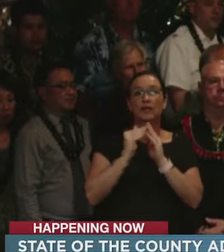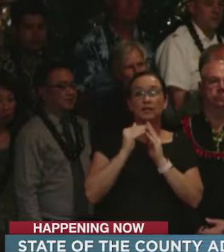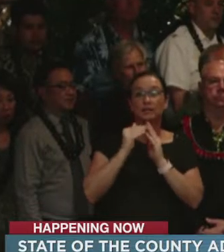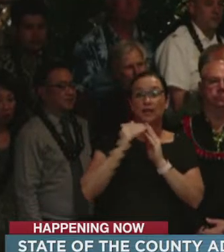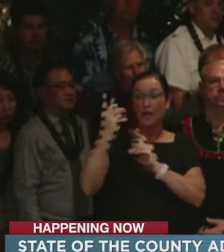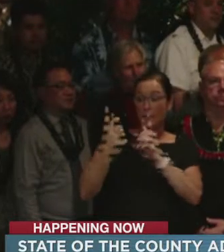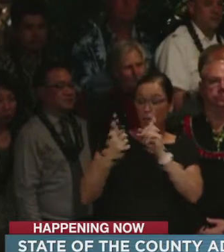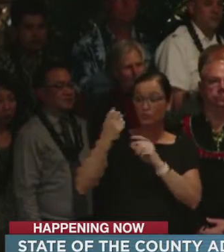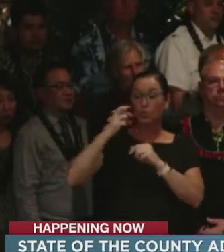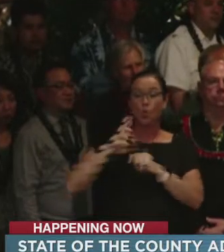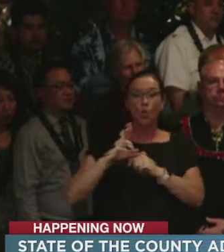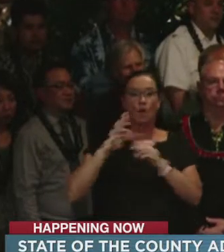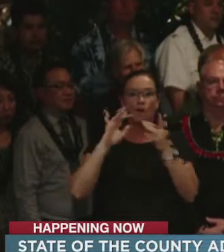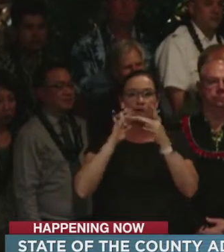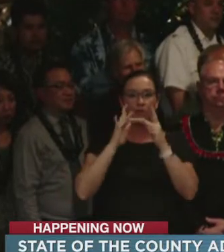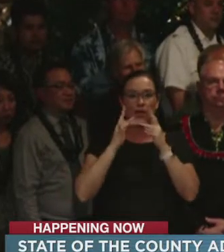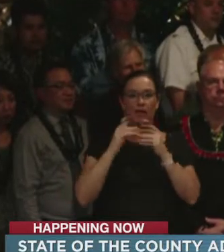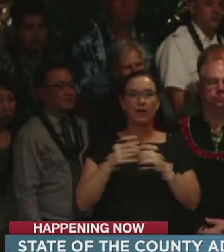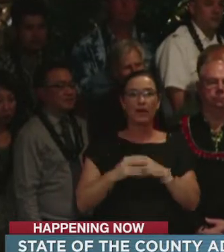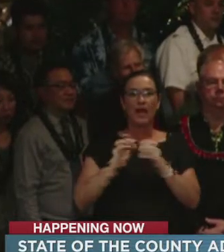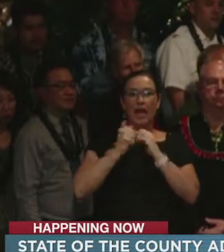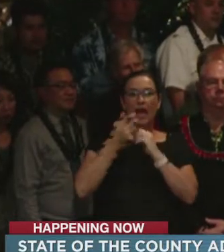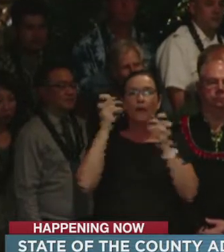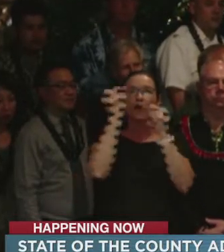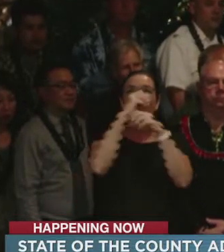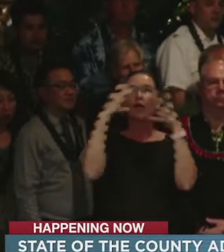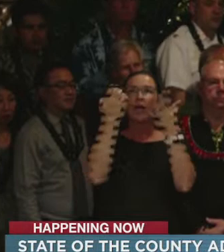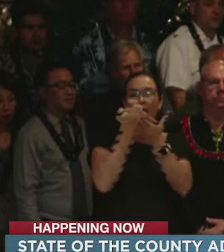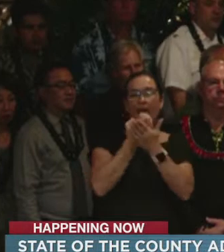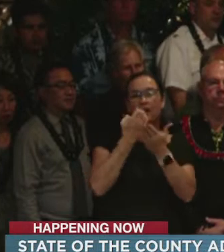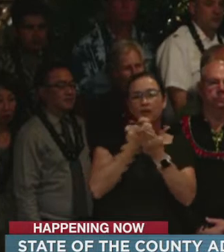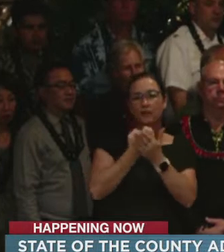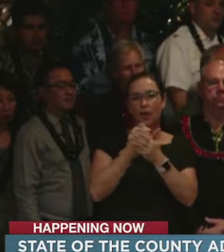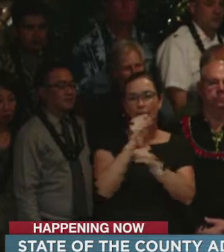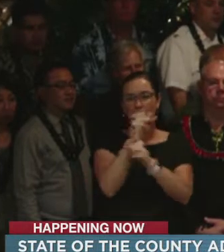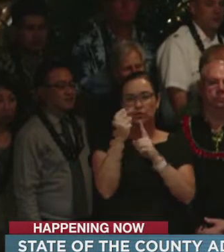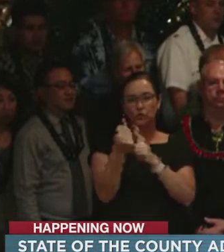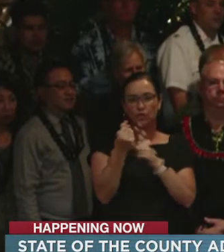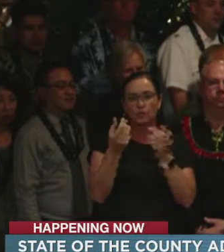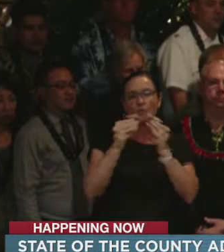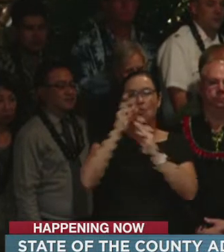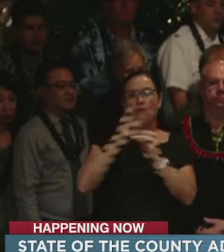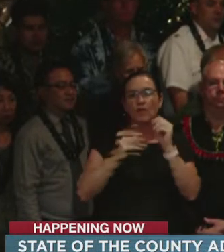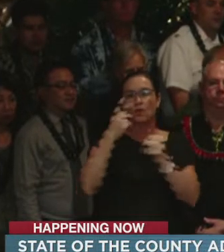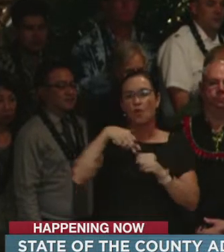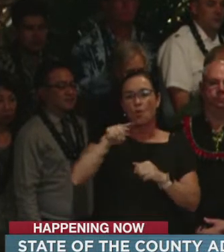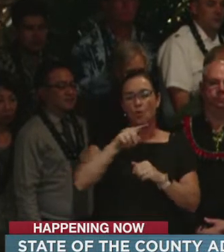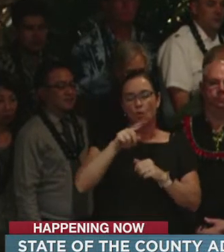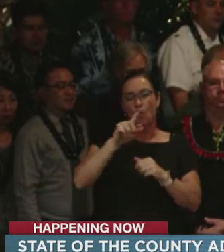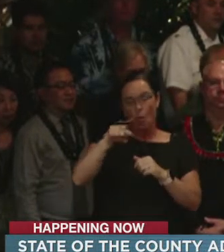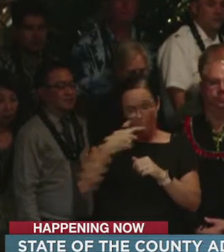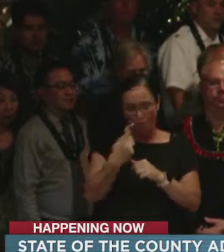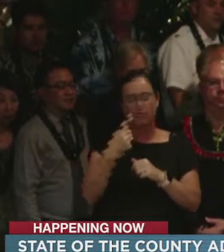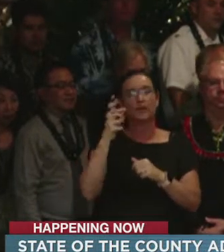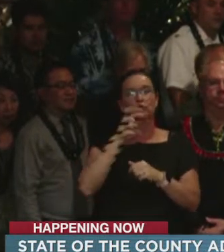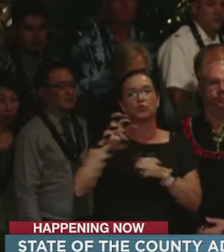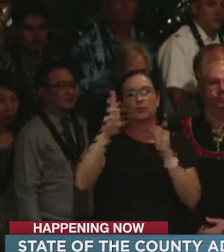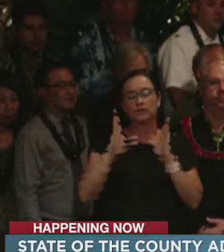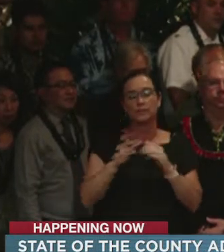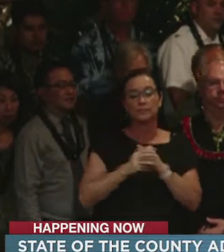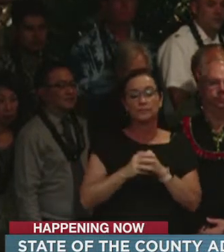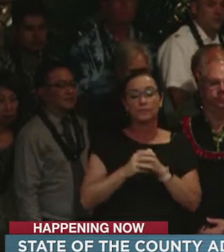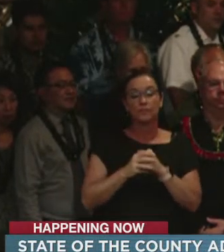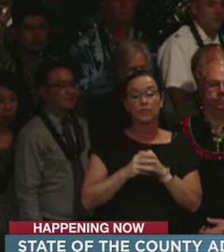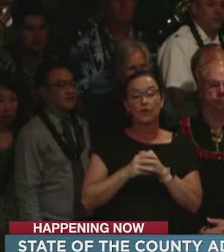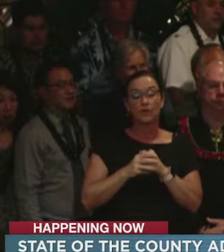reimagine our economic climate to find alternative revenue streams beyond tourism. The road ahead to achieve